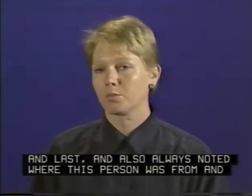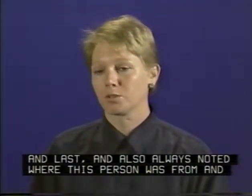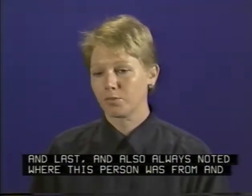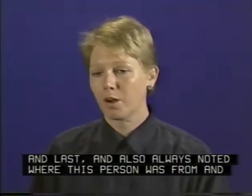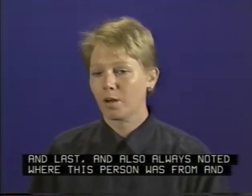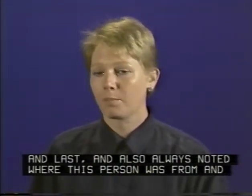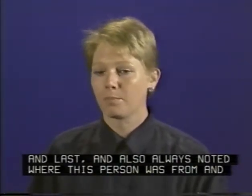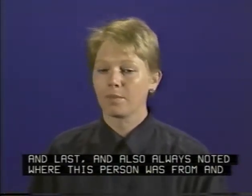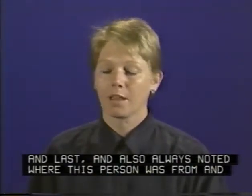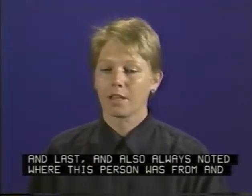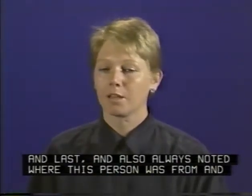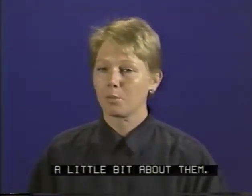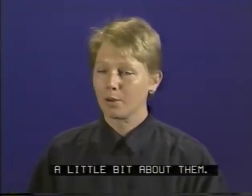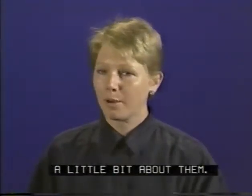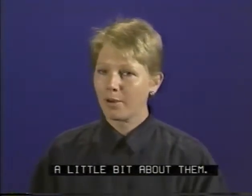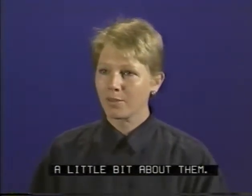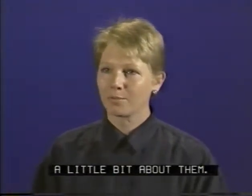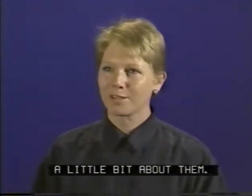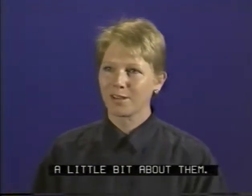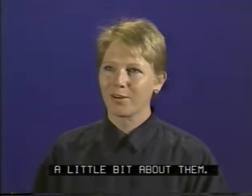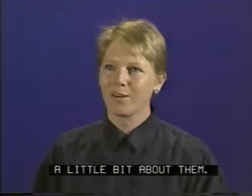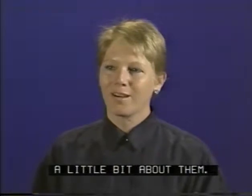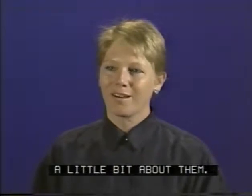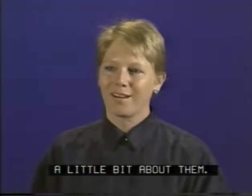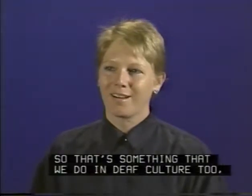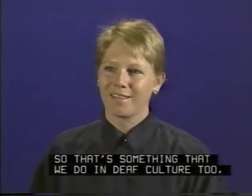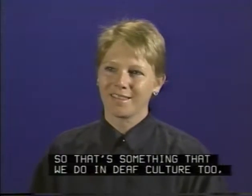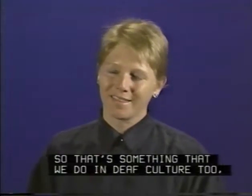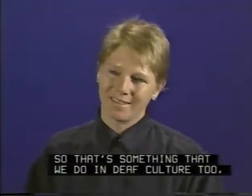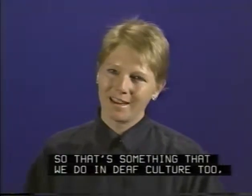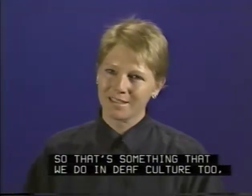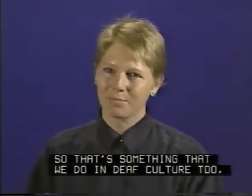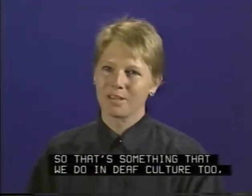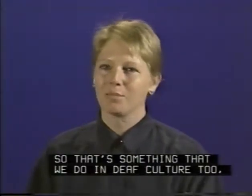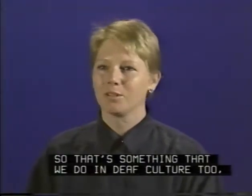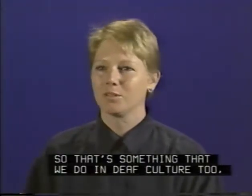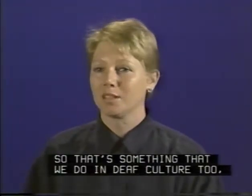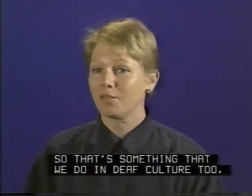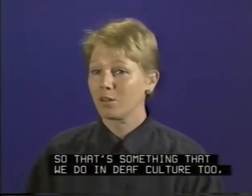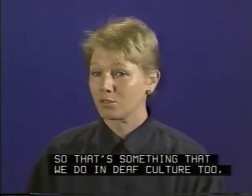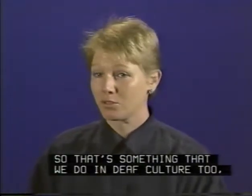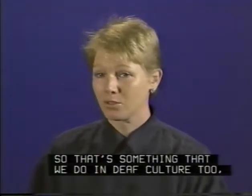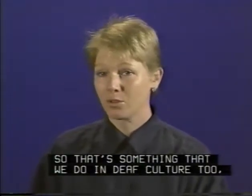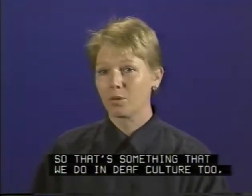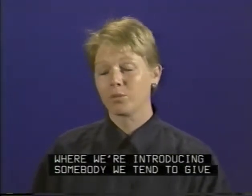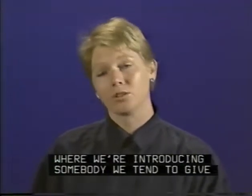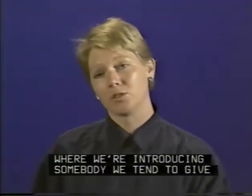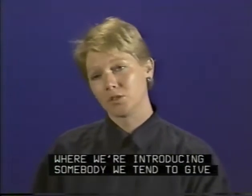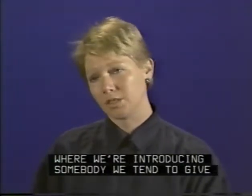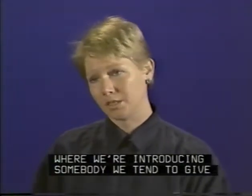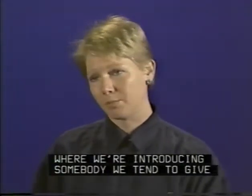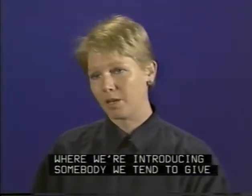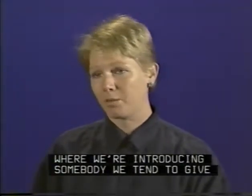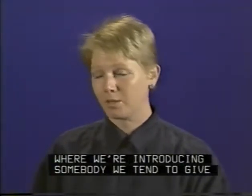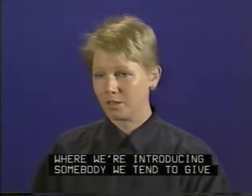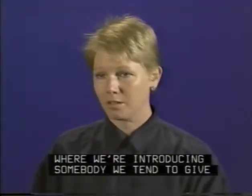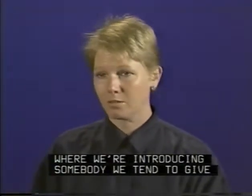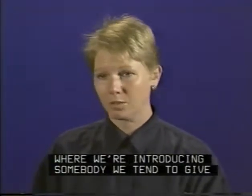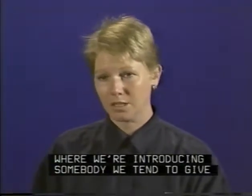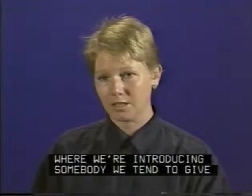was from and a little bit about them. So. That's something that we do in deaf culture too. When we're introducing somebody, we